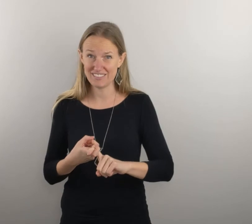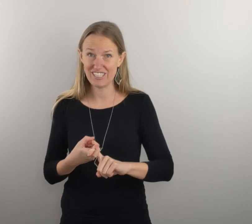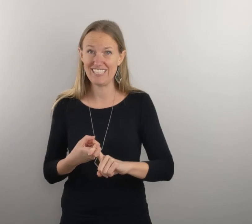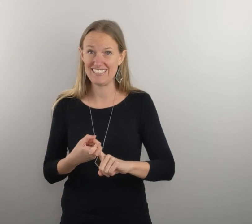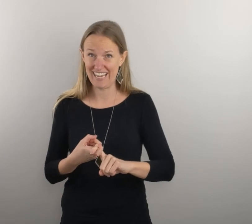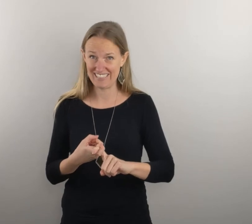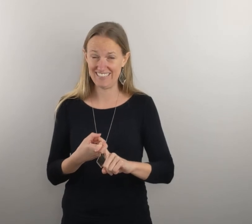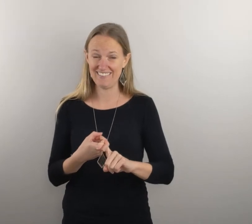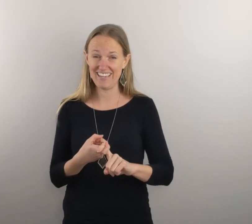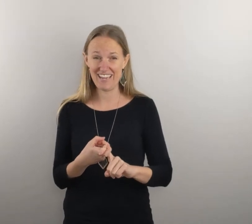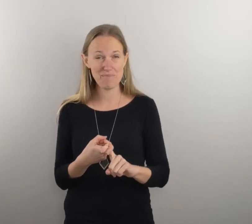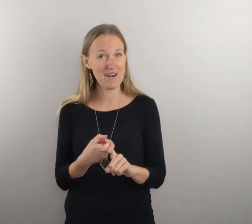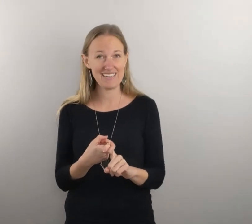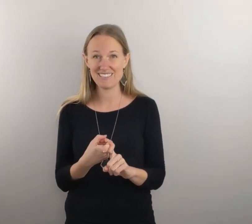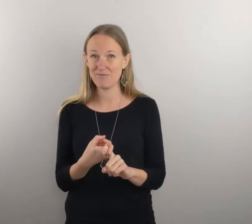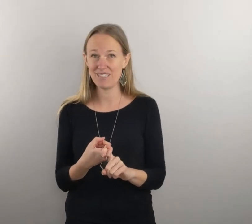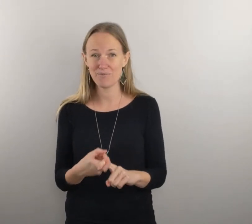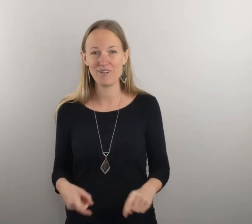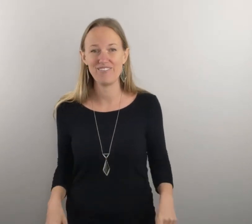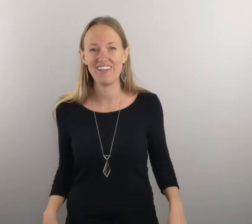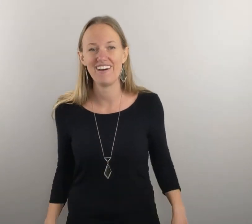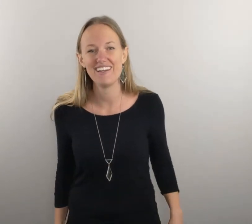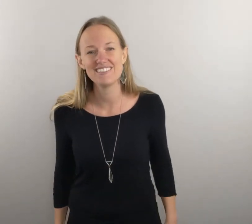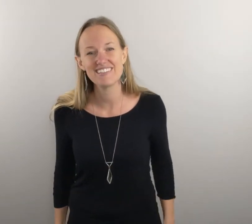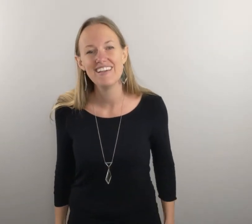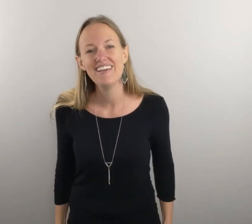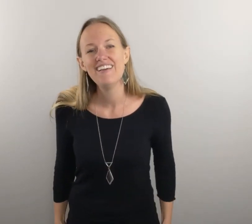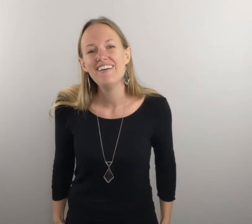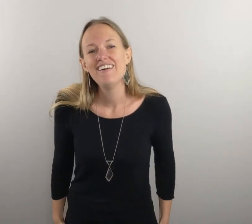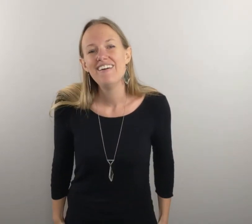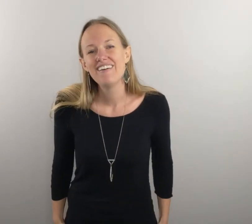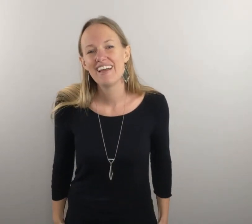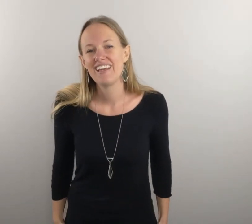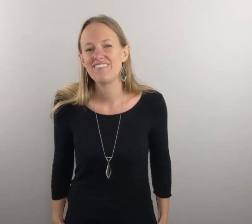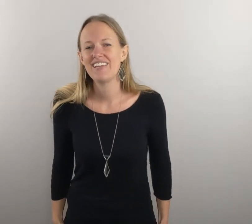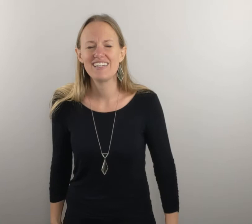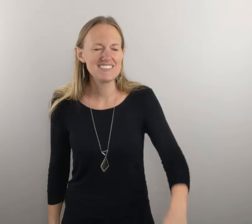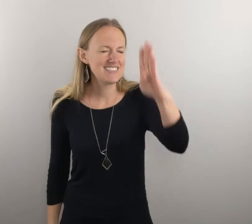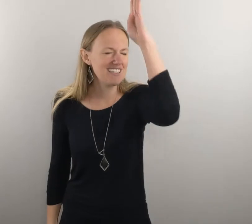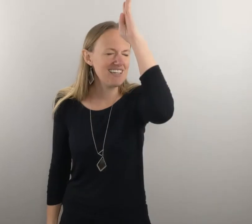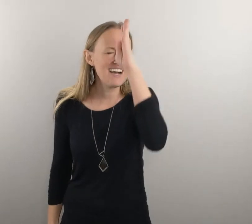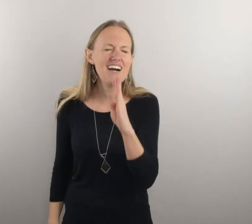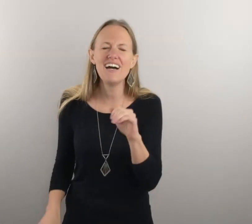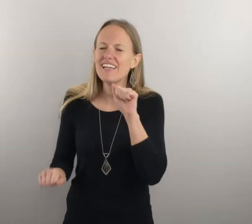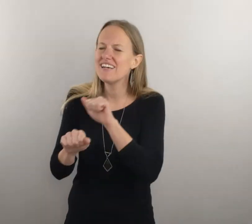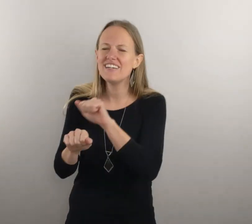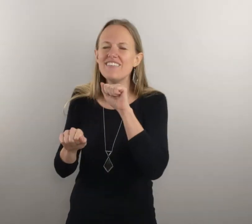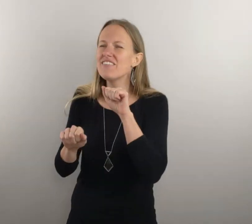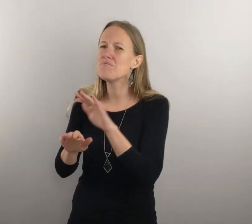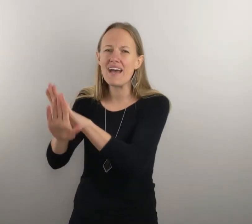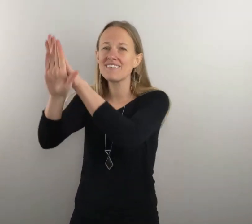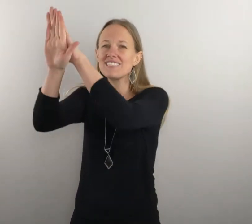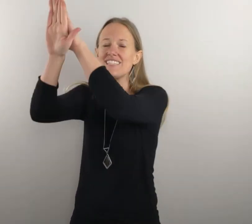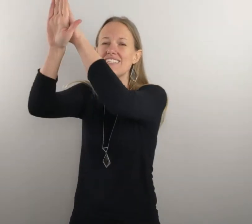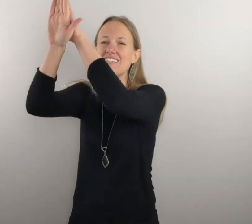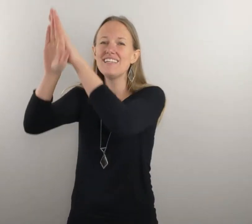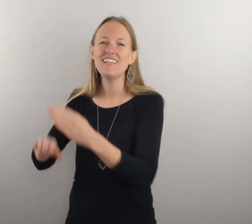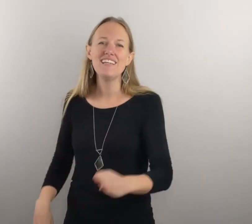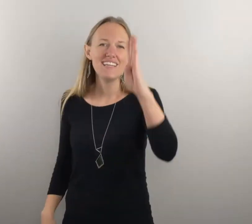tricky section, okay? Practice makes perfect, guys. Okay, because the God of the mountain